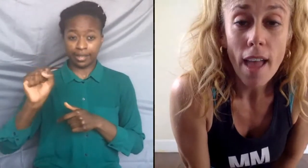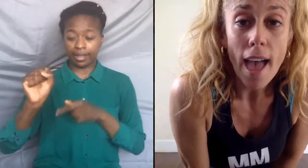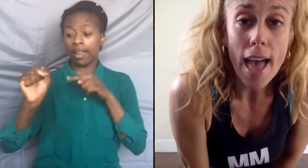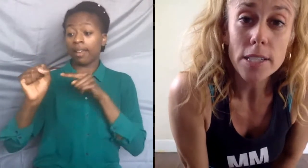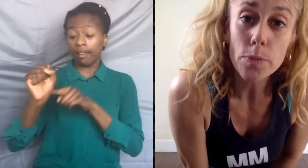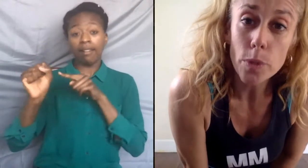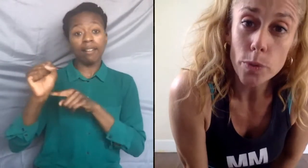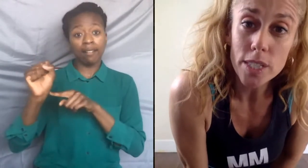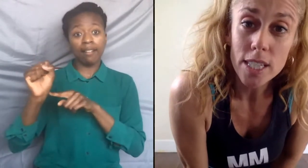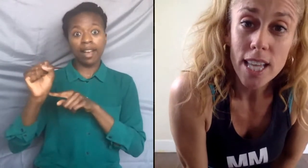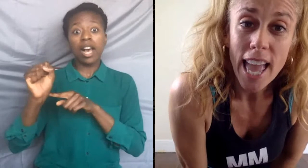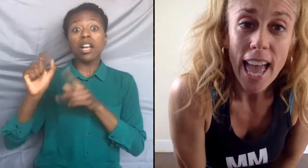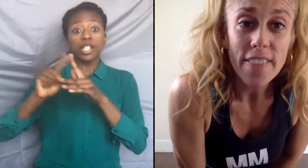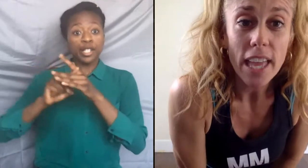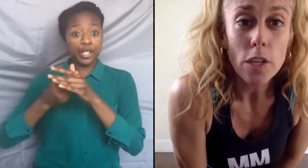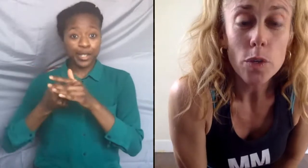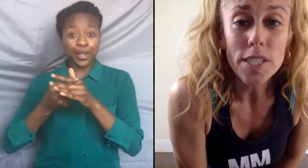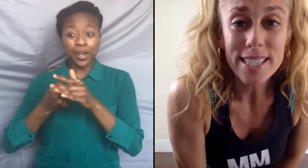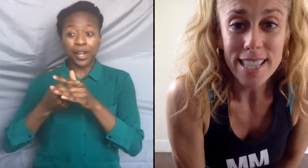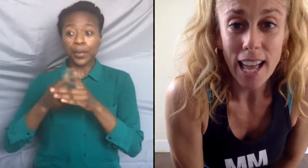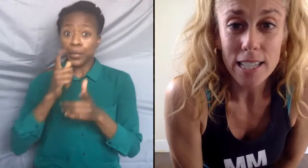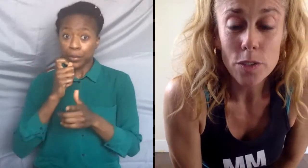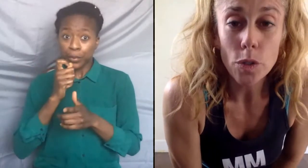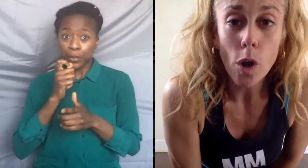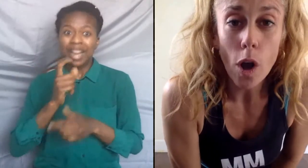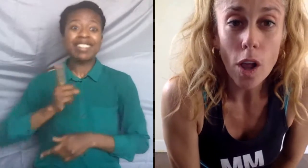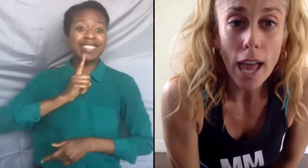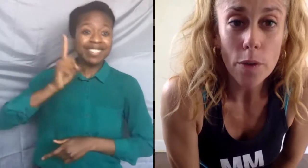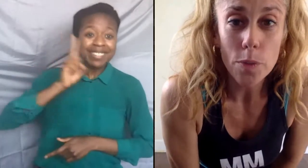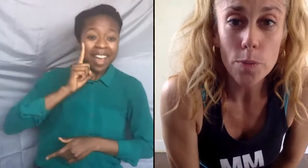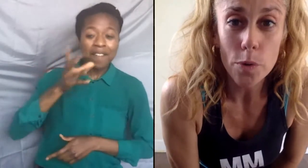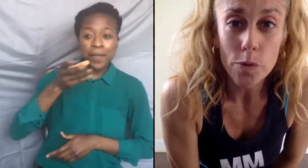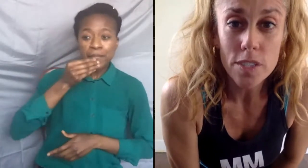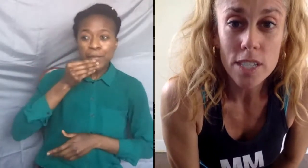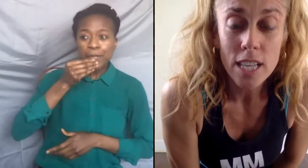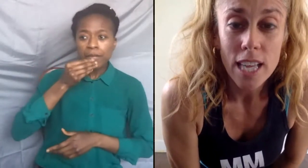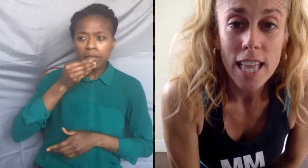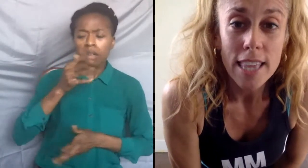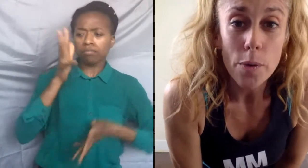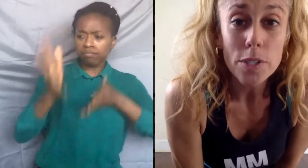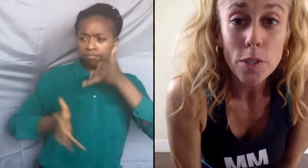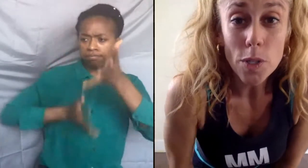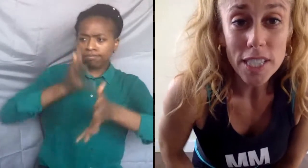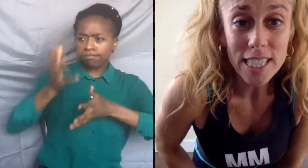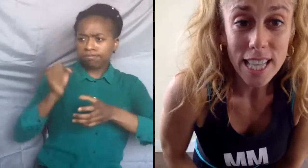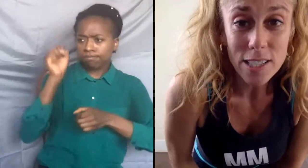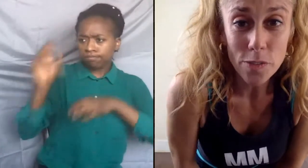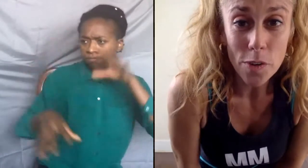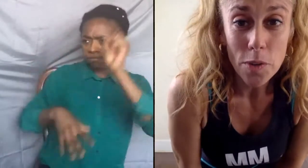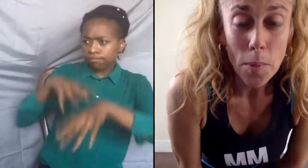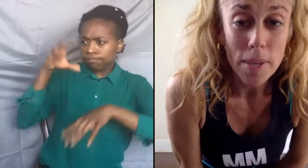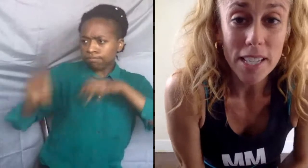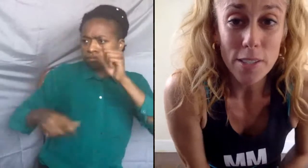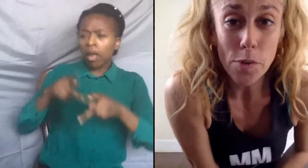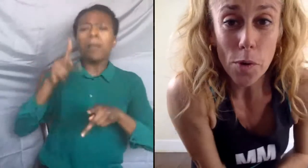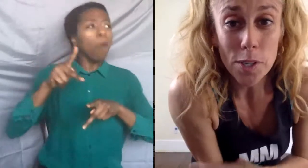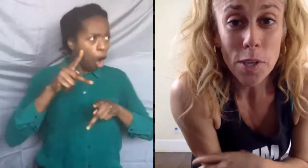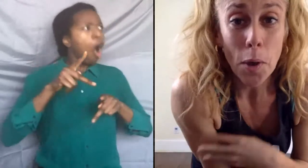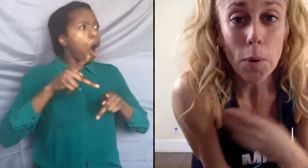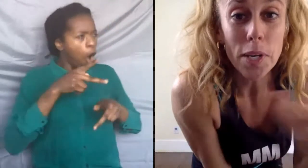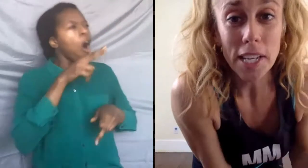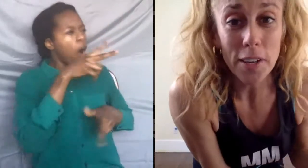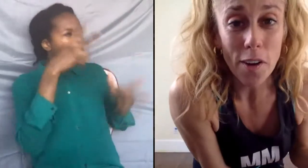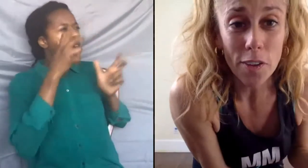deaf and mute, and they used signs to call out the moves. They were so successful because, of